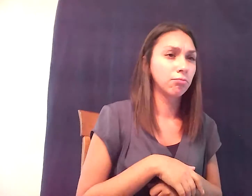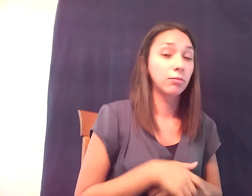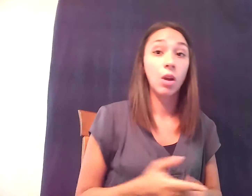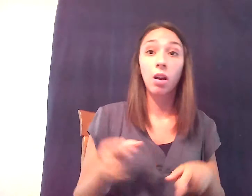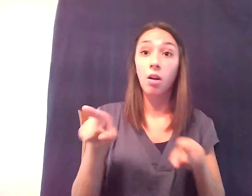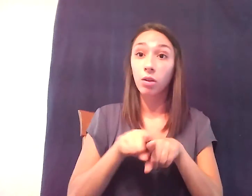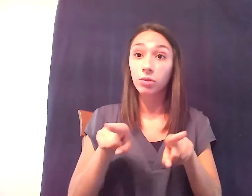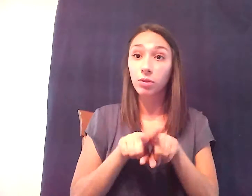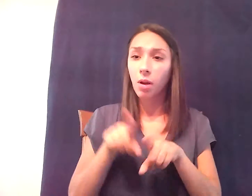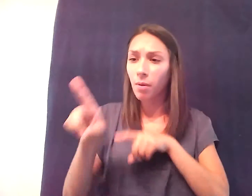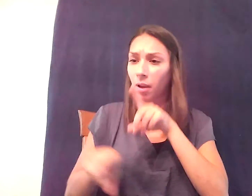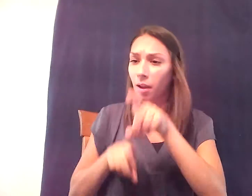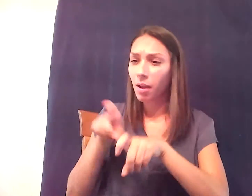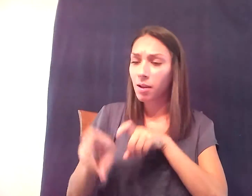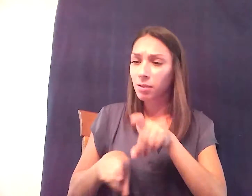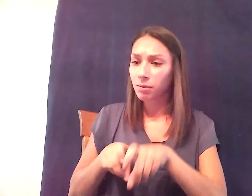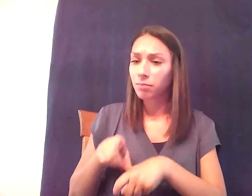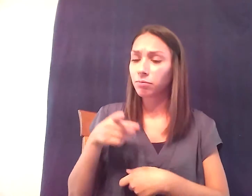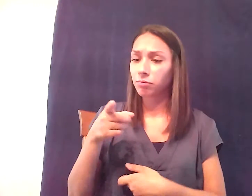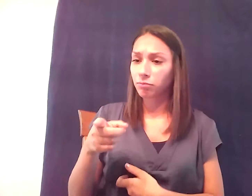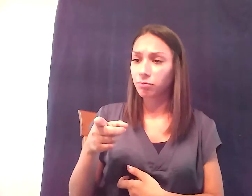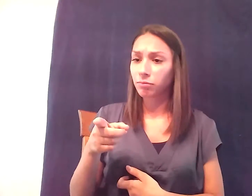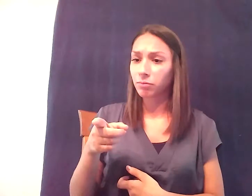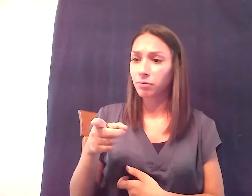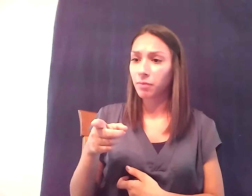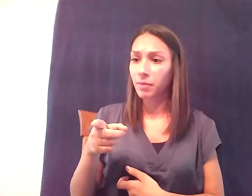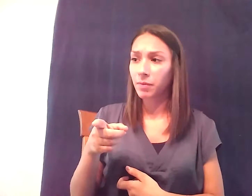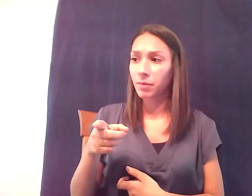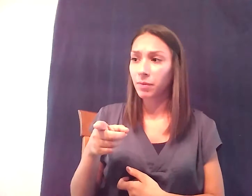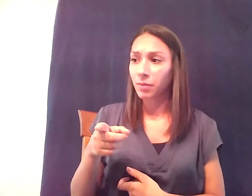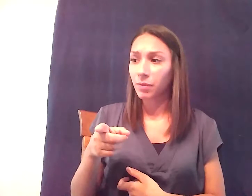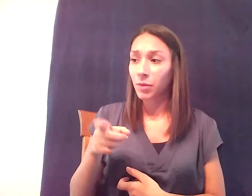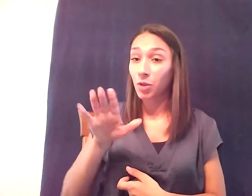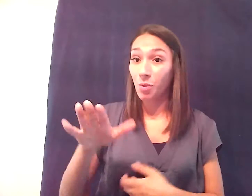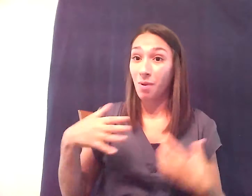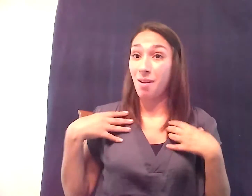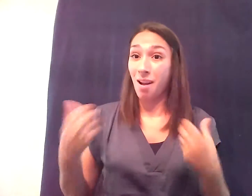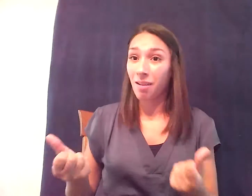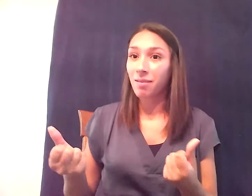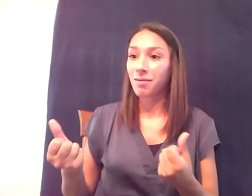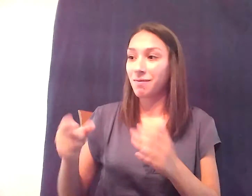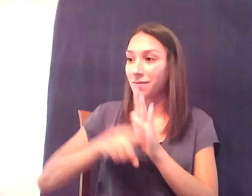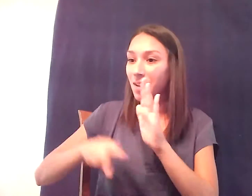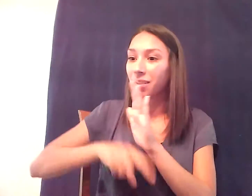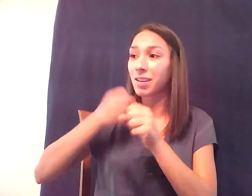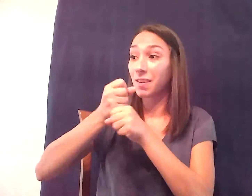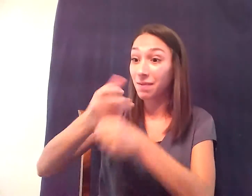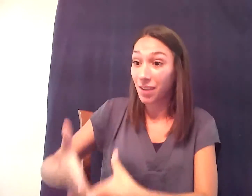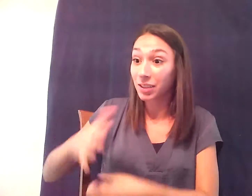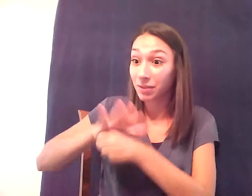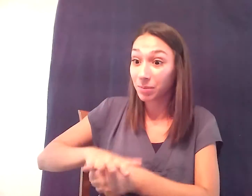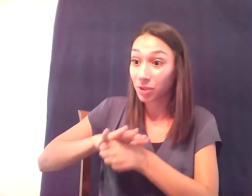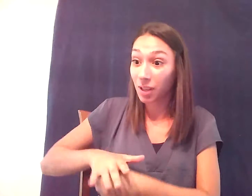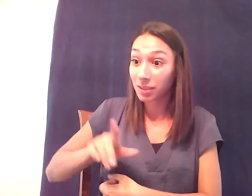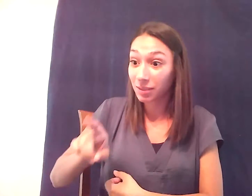you believe that stress is harmful for your health? And then they used public death records to find out